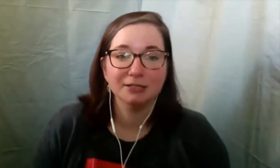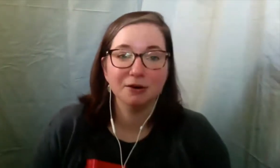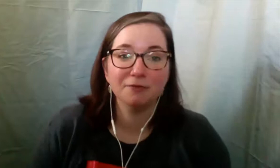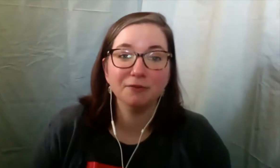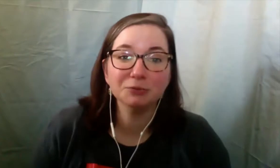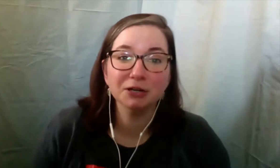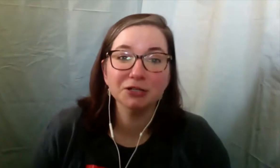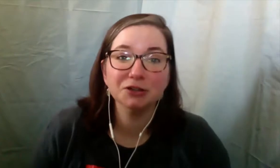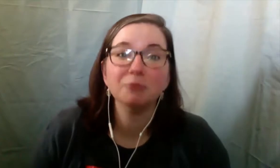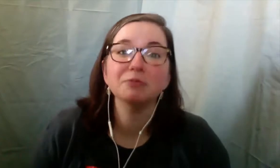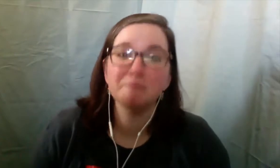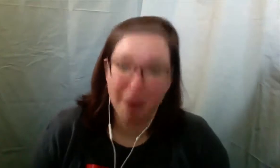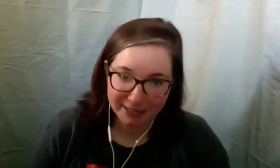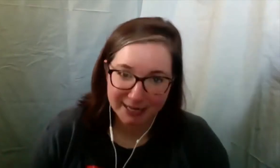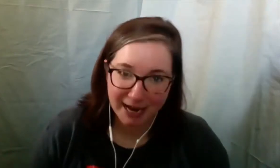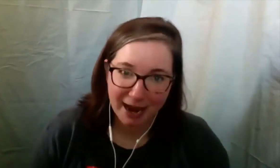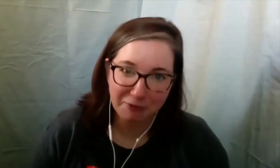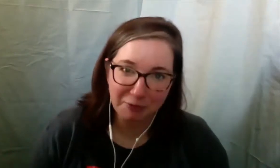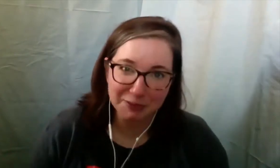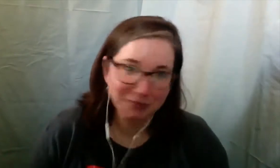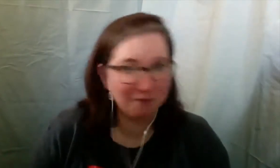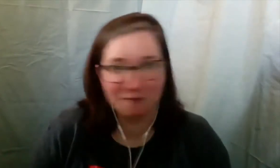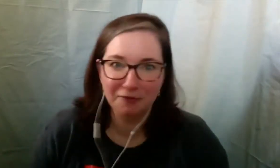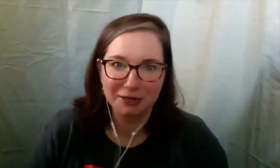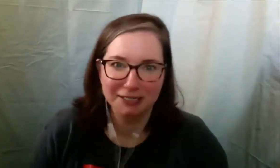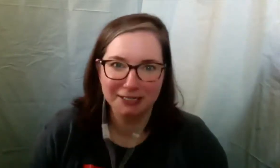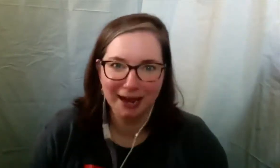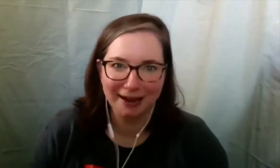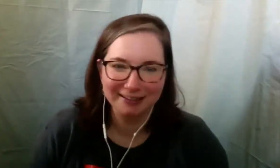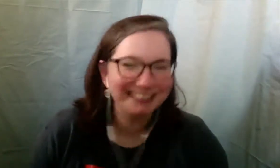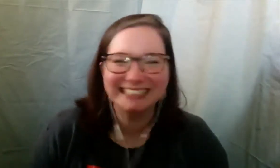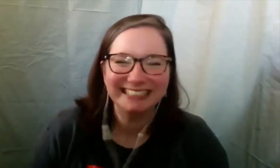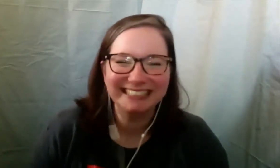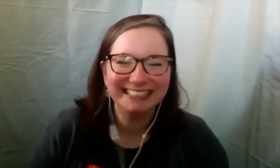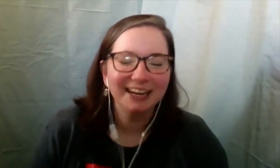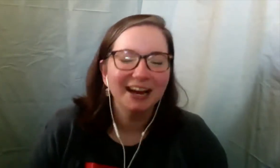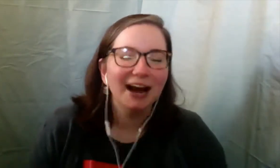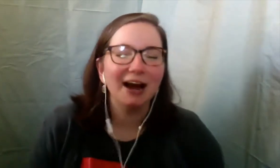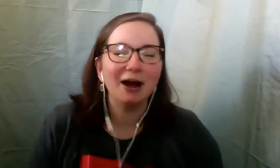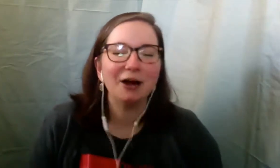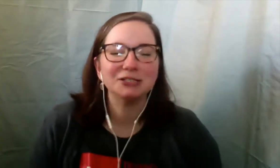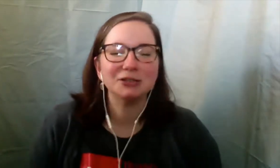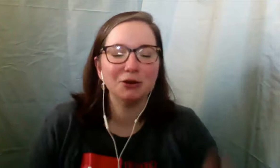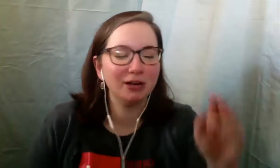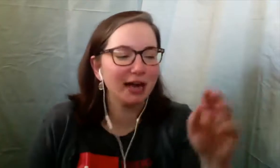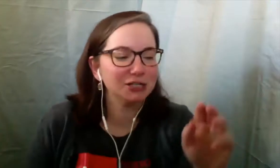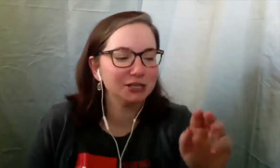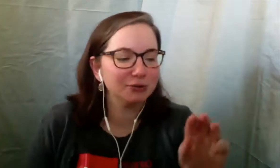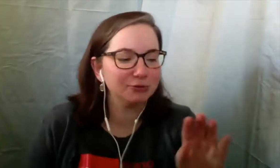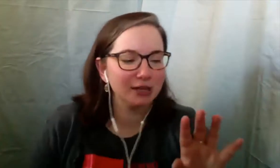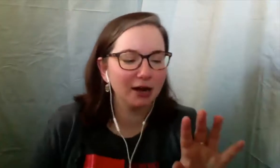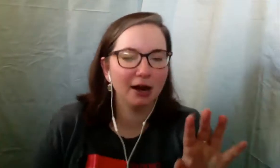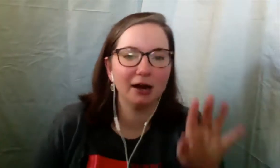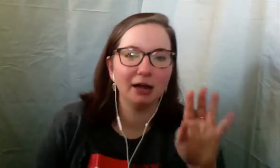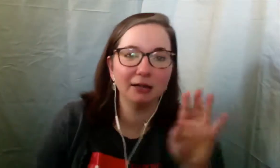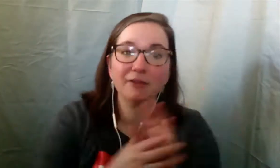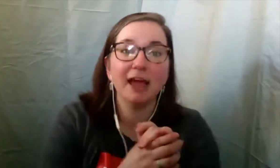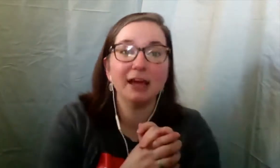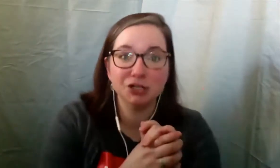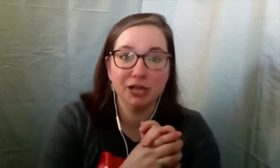first we're going to start with Monday, everyone's favorite day. So you're going to actually use a lot of hand shapes with